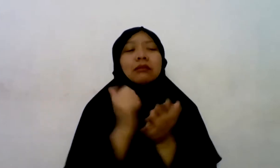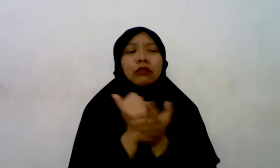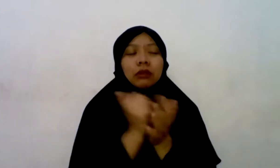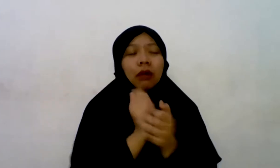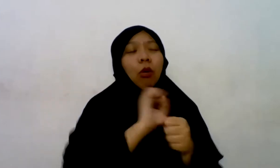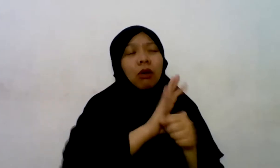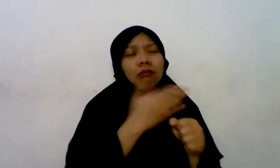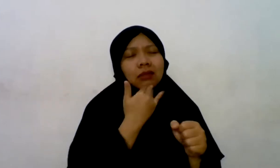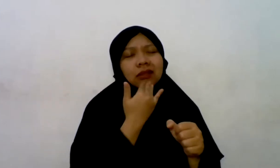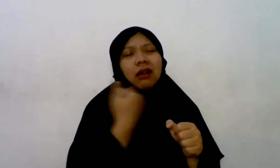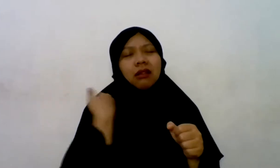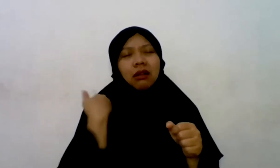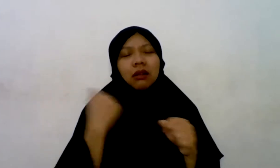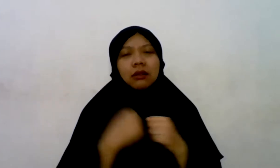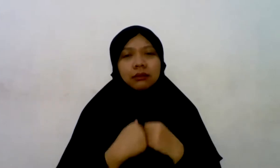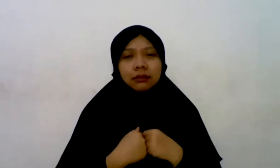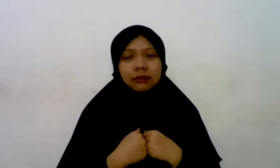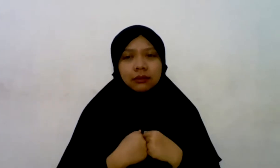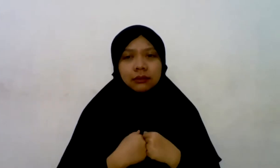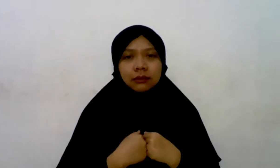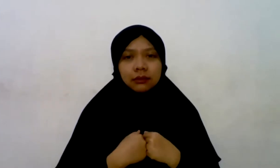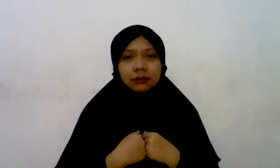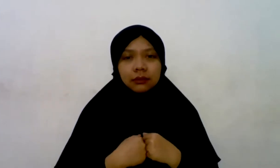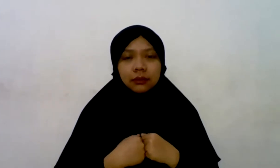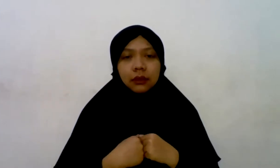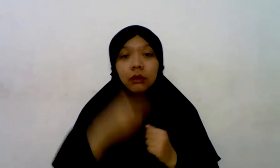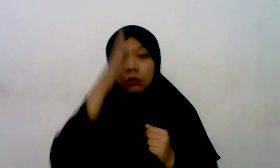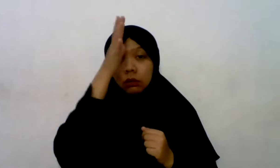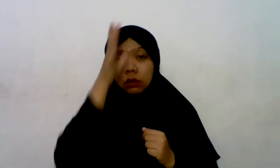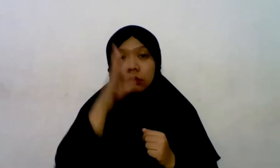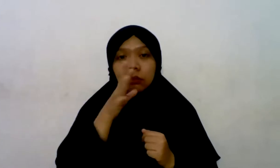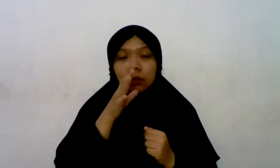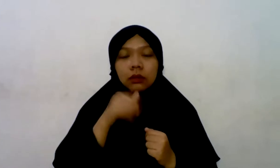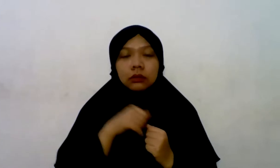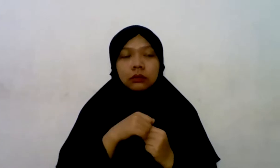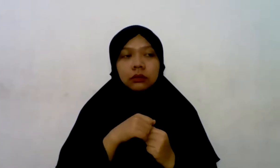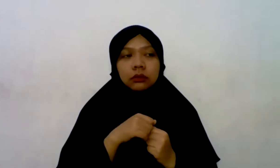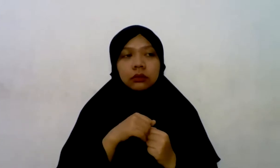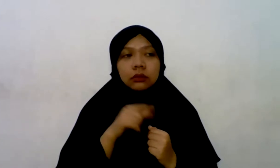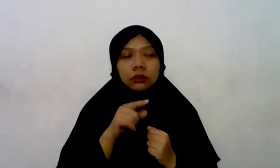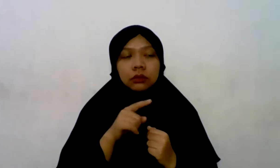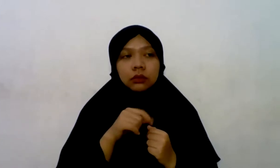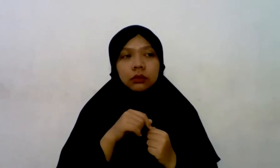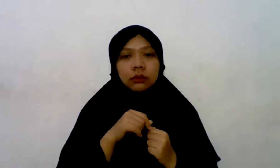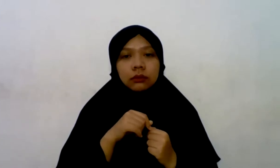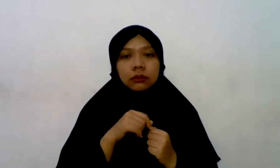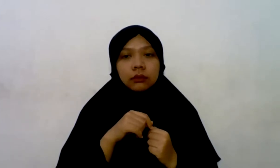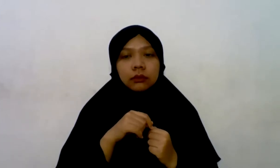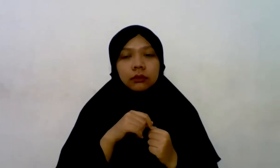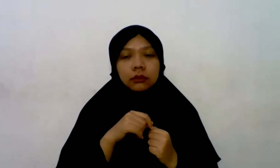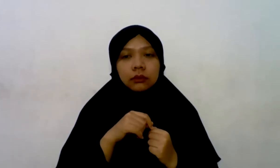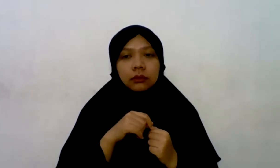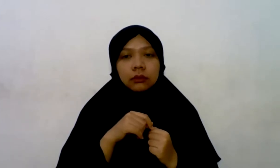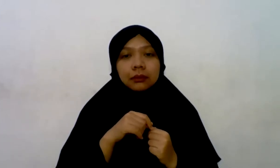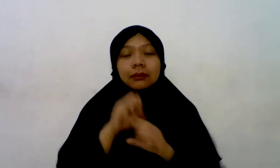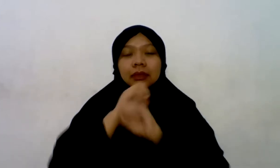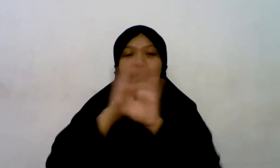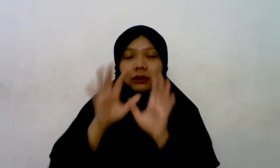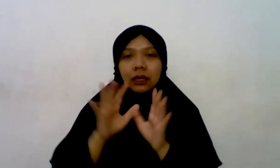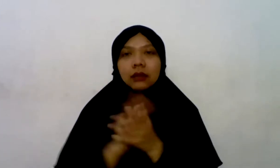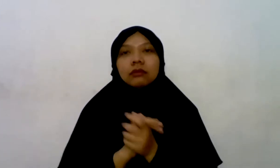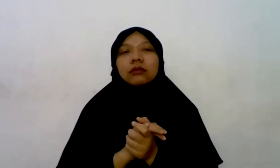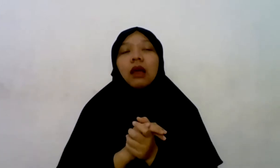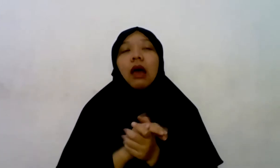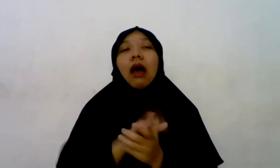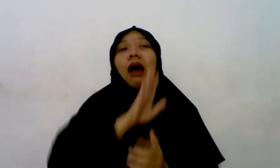of the parents interestingly said that how they explained to me that Najmah kids,